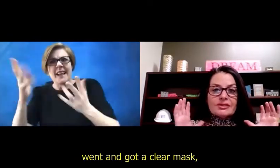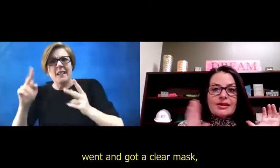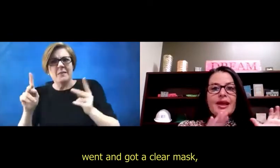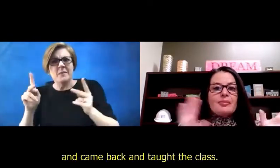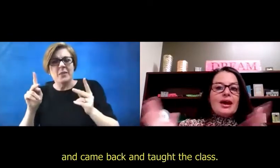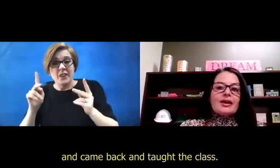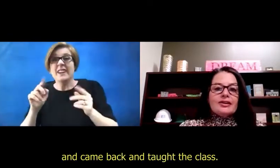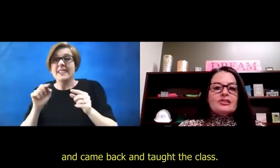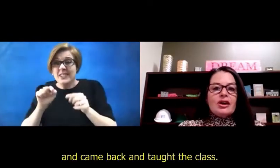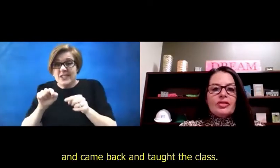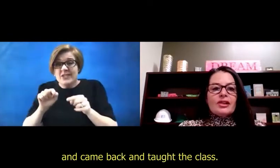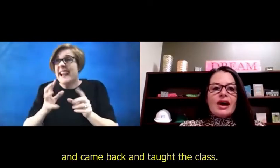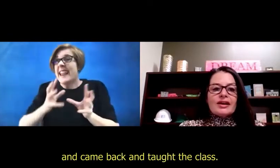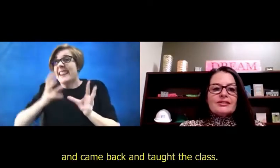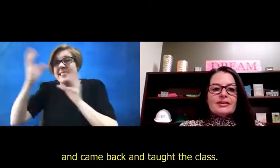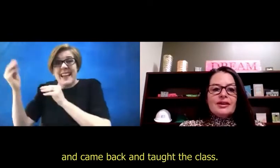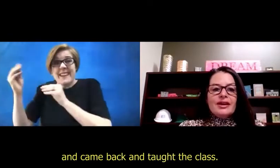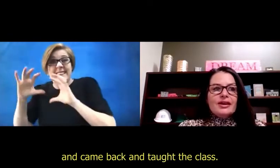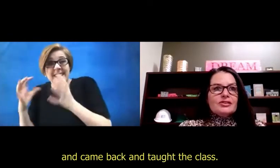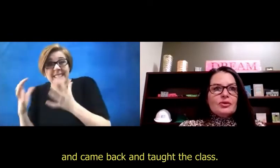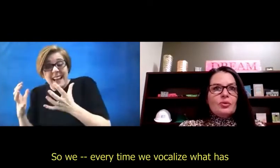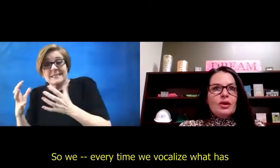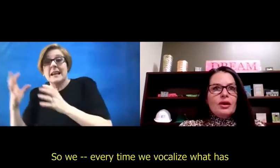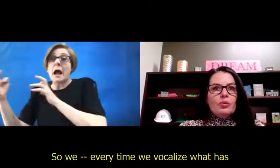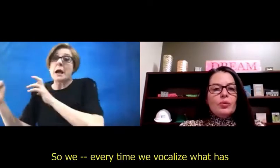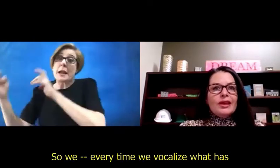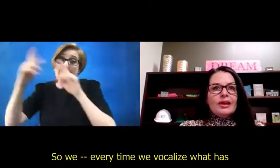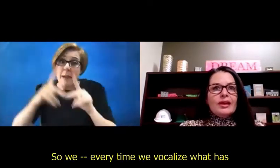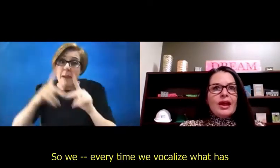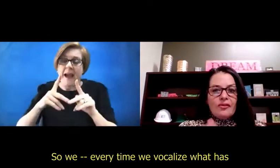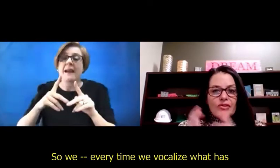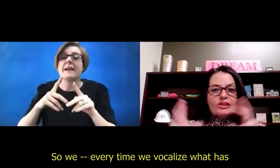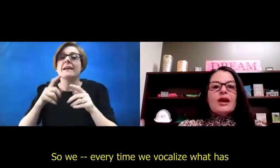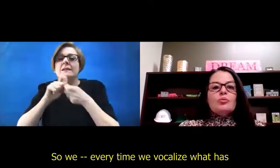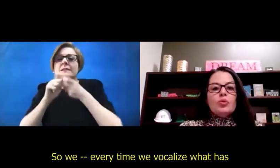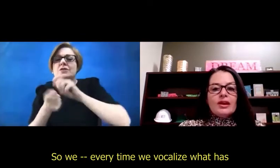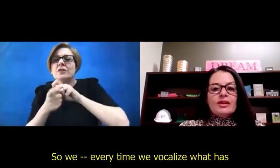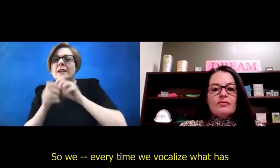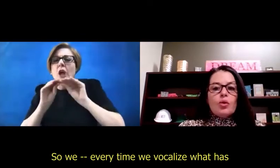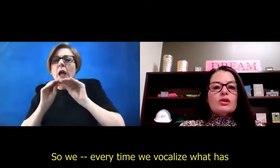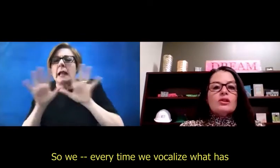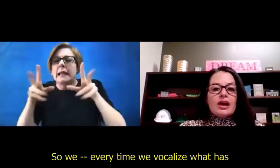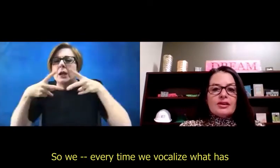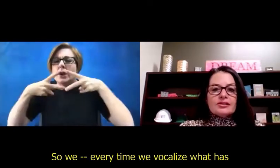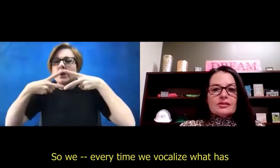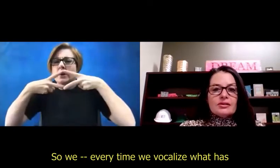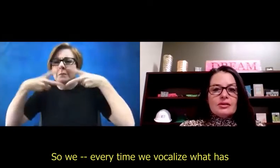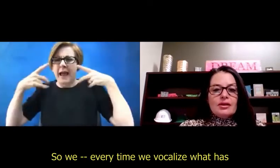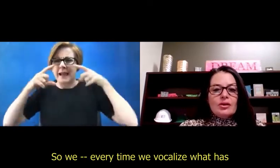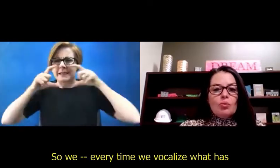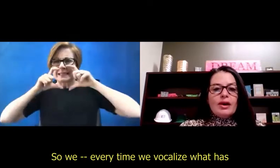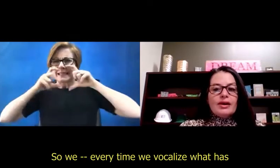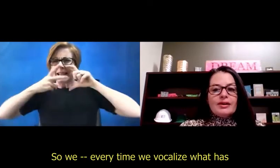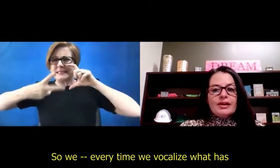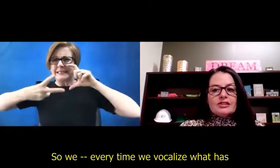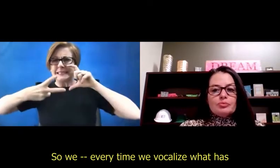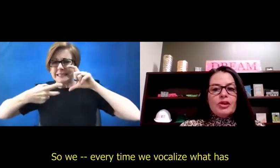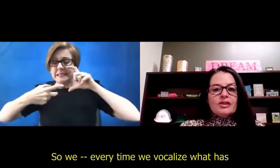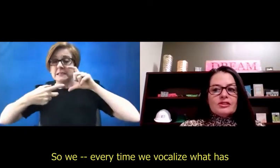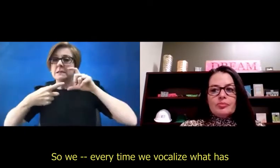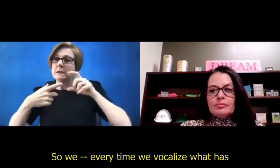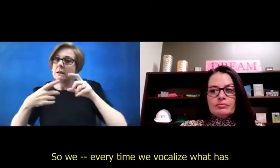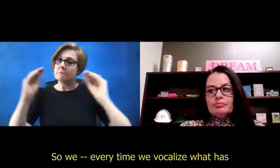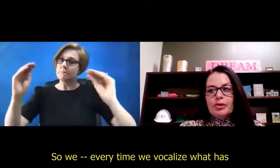clear mask and came back and taught the class. So every time we vocalize what